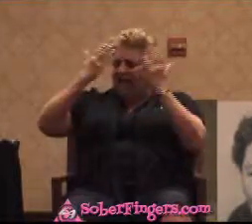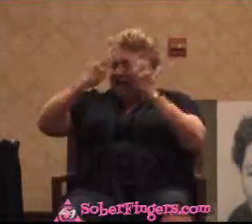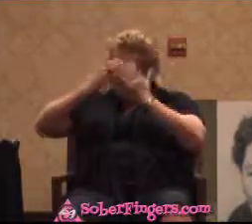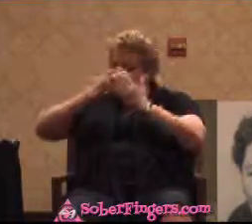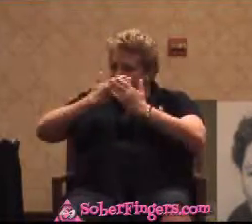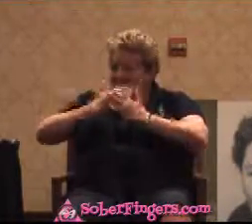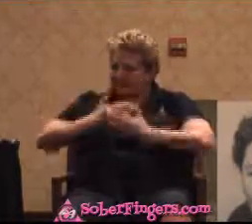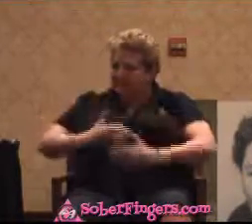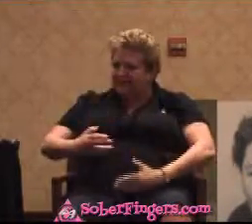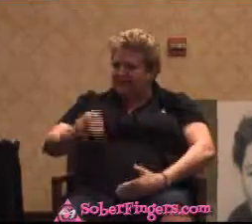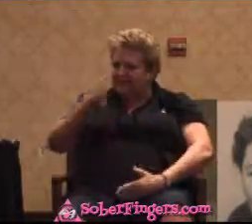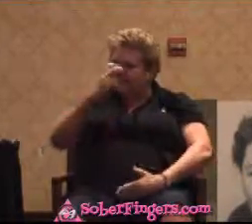blind,